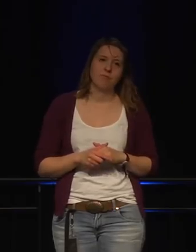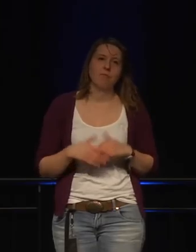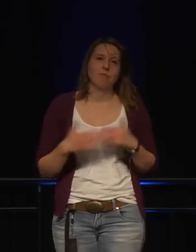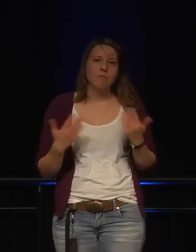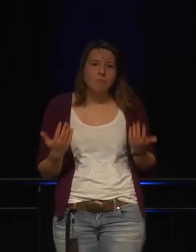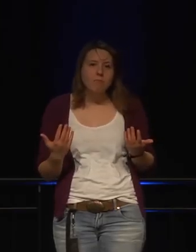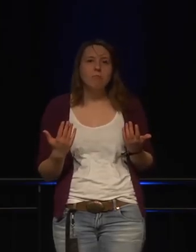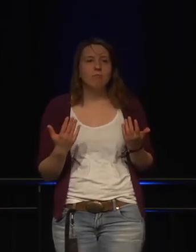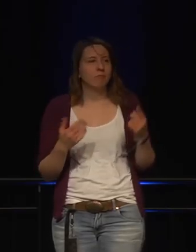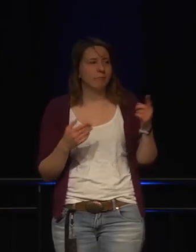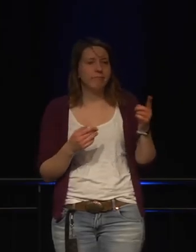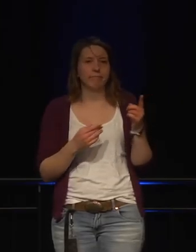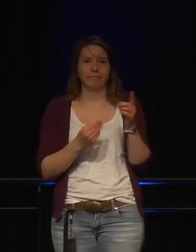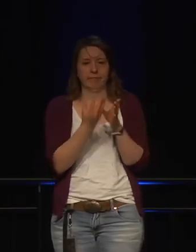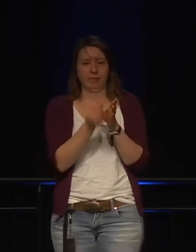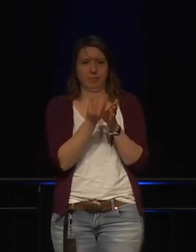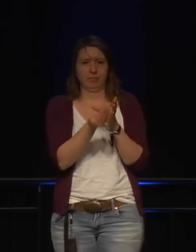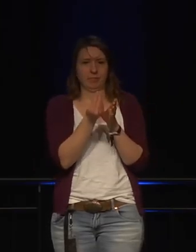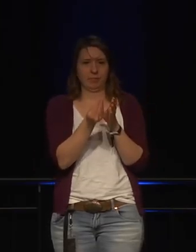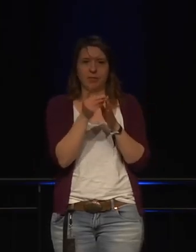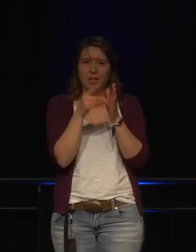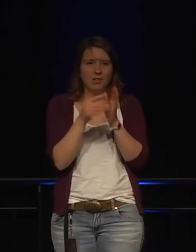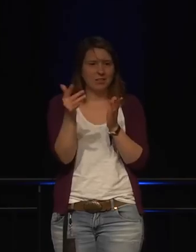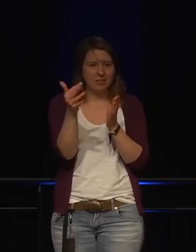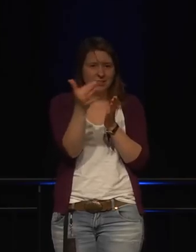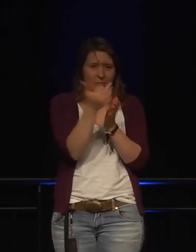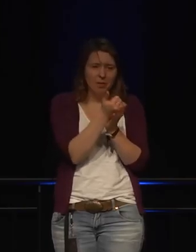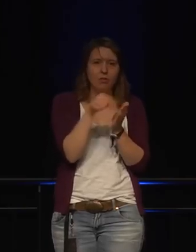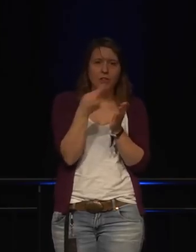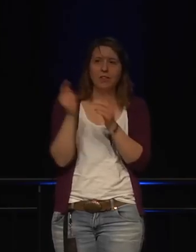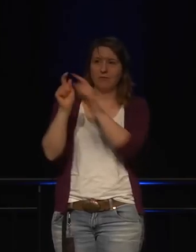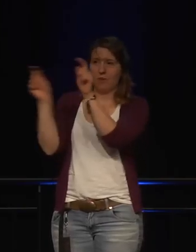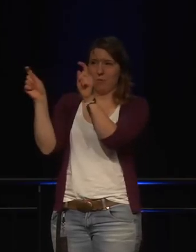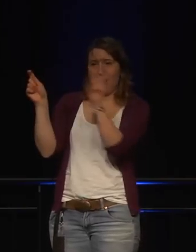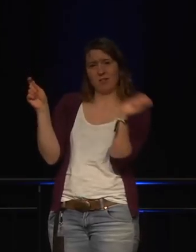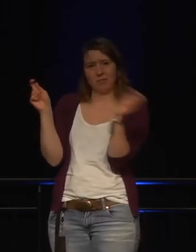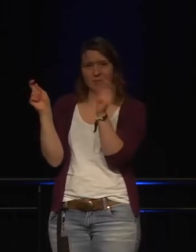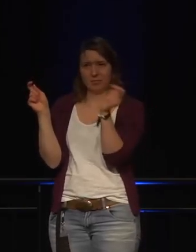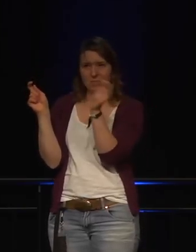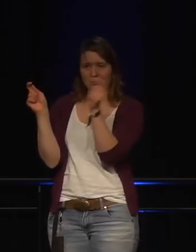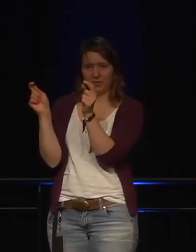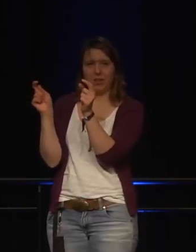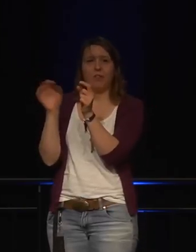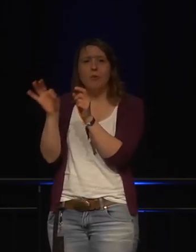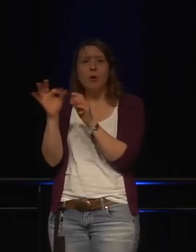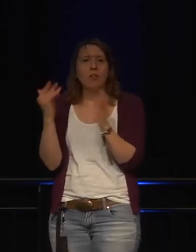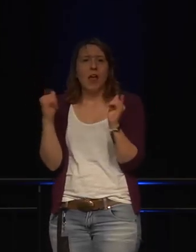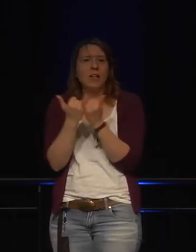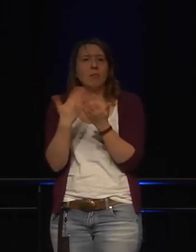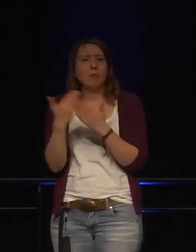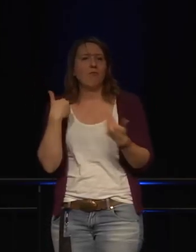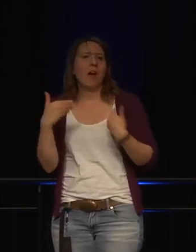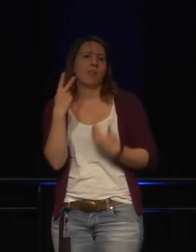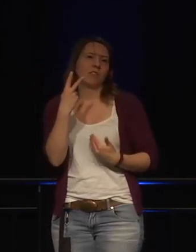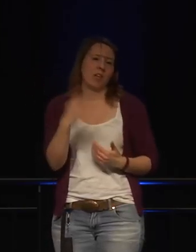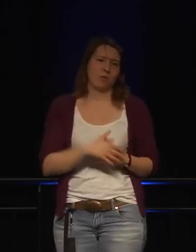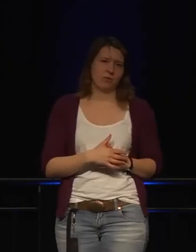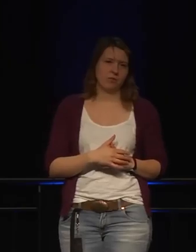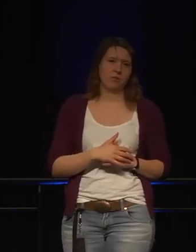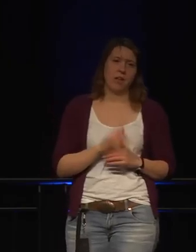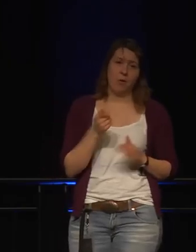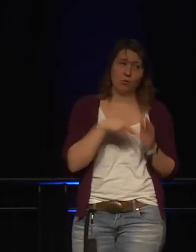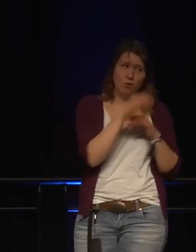found out. The data is